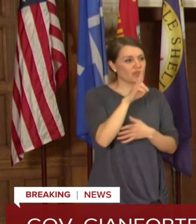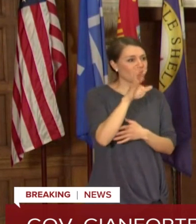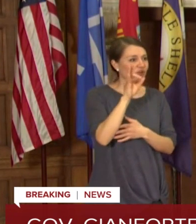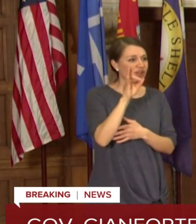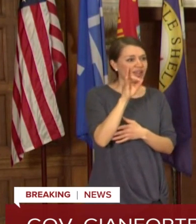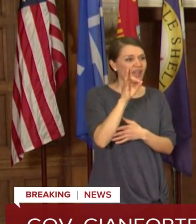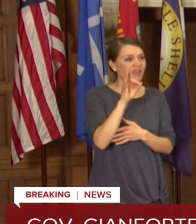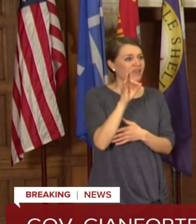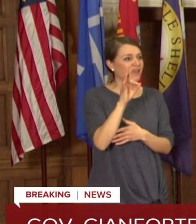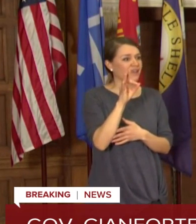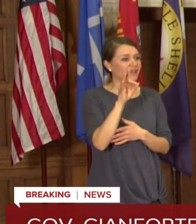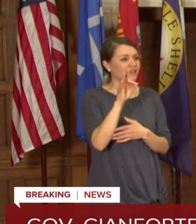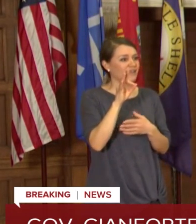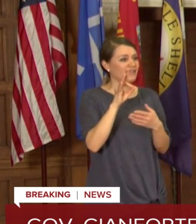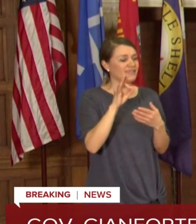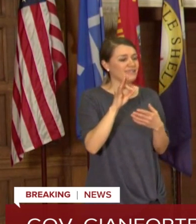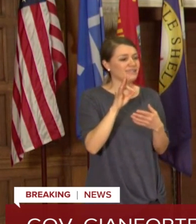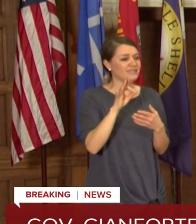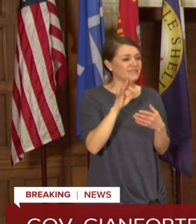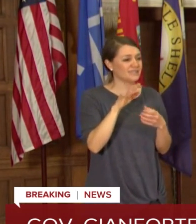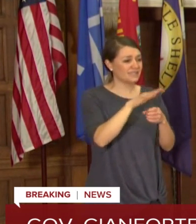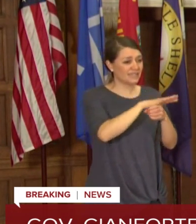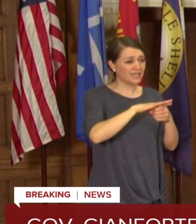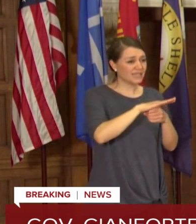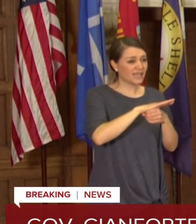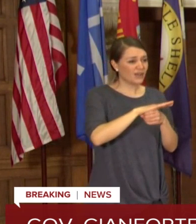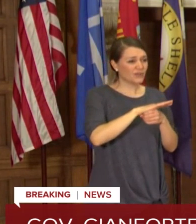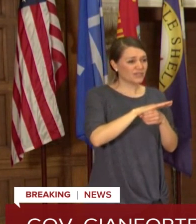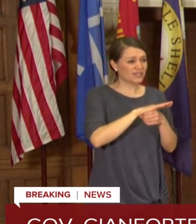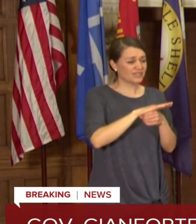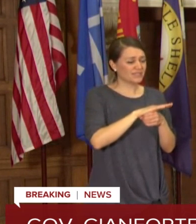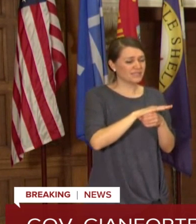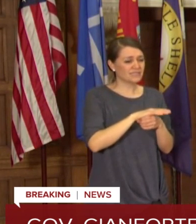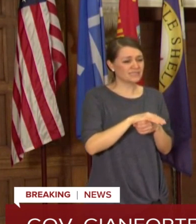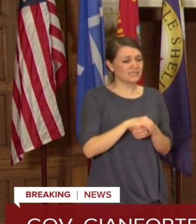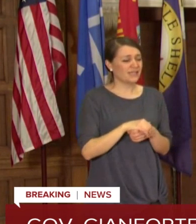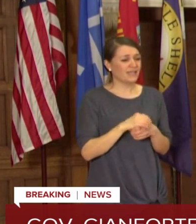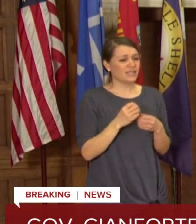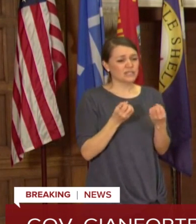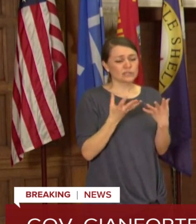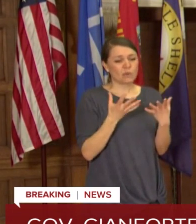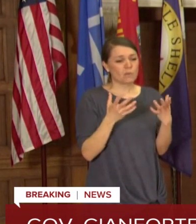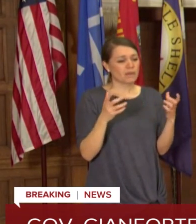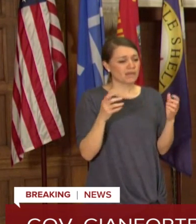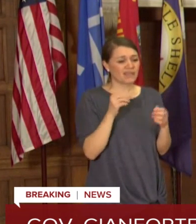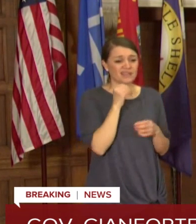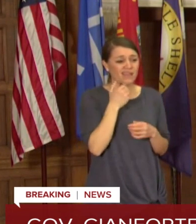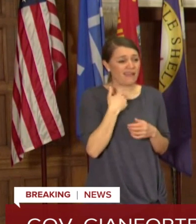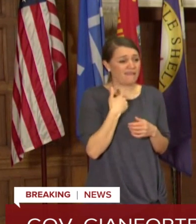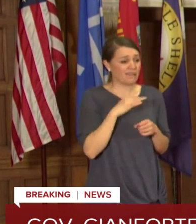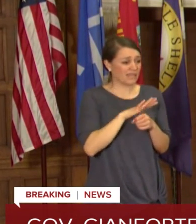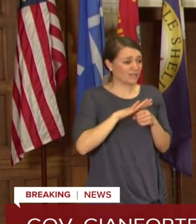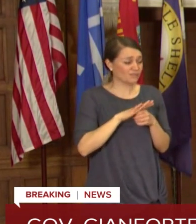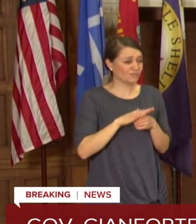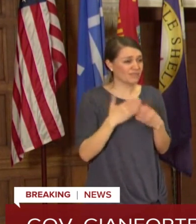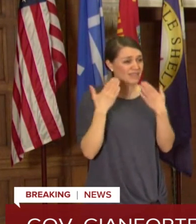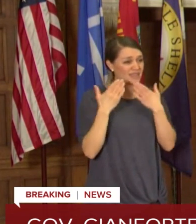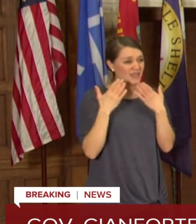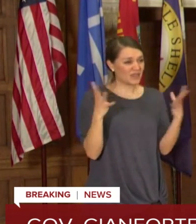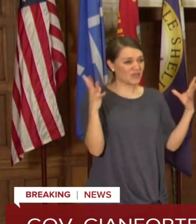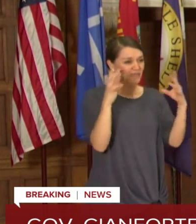16 counties now with no cases at all. This is real progress, and we're encouraged. So thank you for being here today.